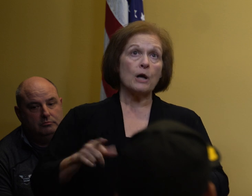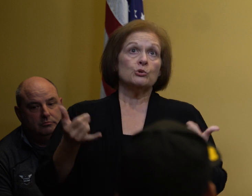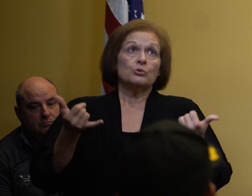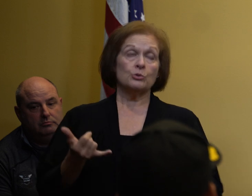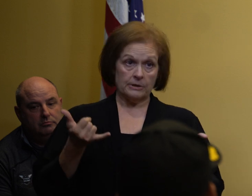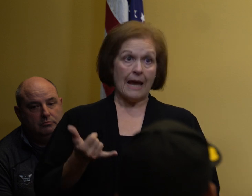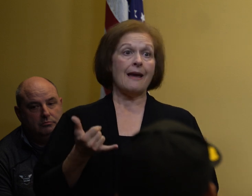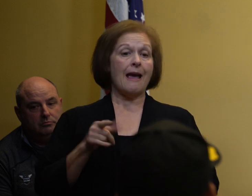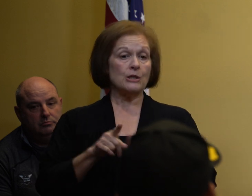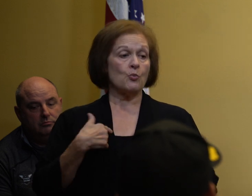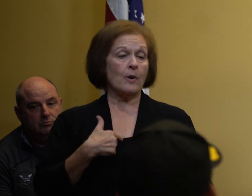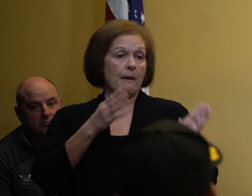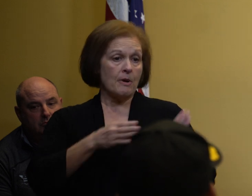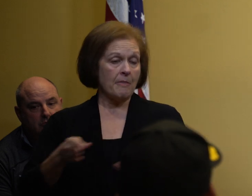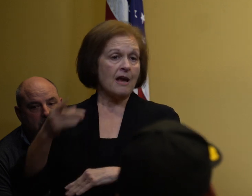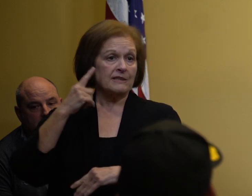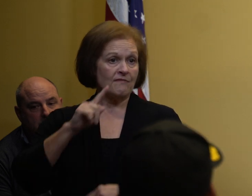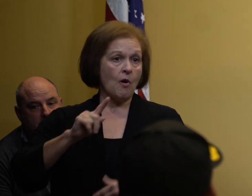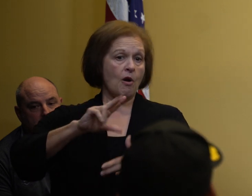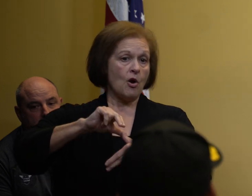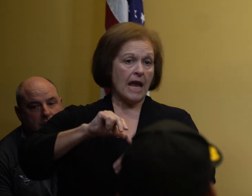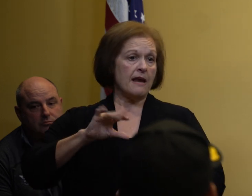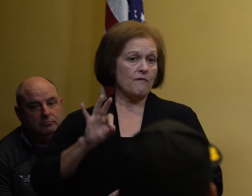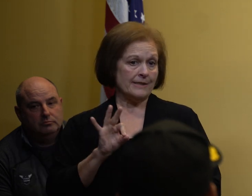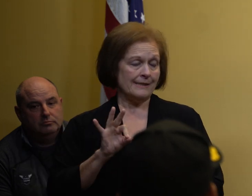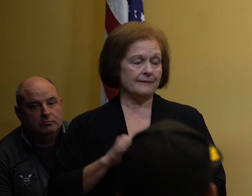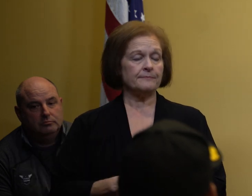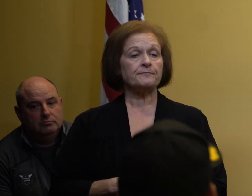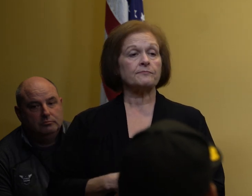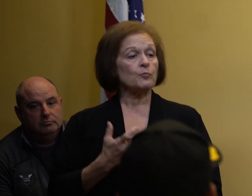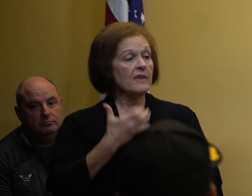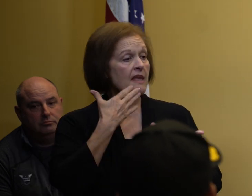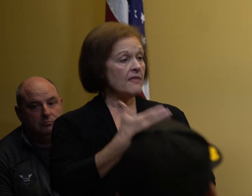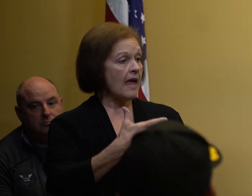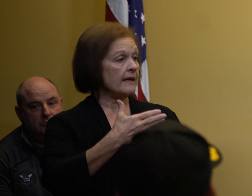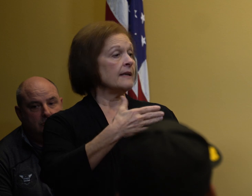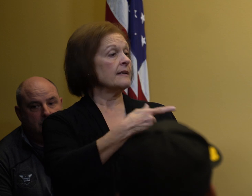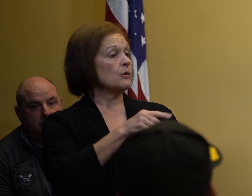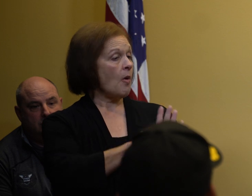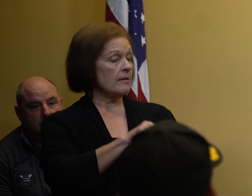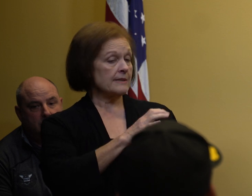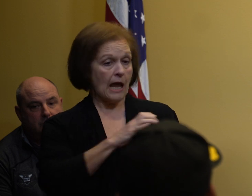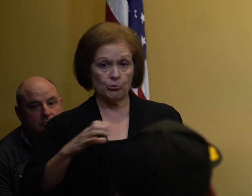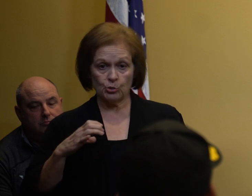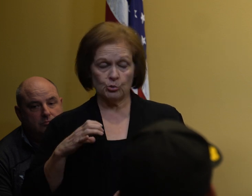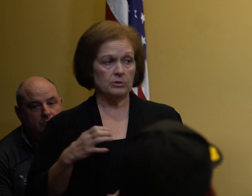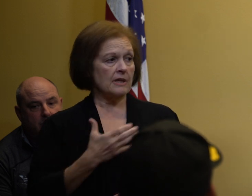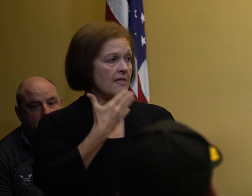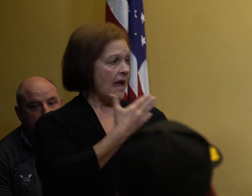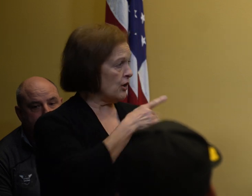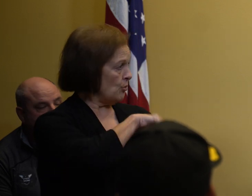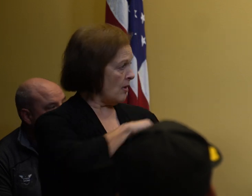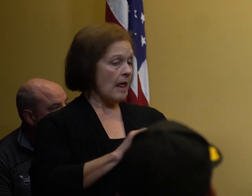and as we prepare for Hurricane Francine. I want to thank the members of the New Orleans City Council. Thank you, district leaders,